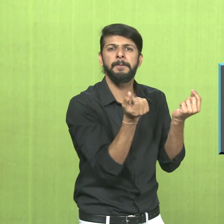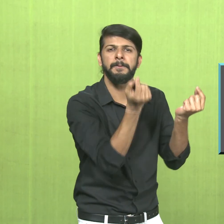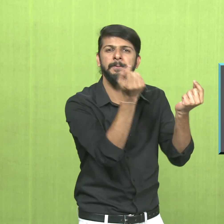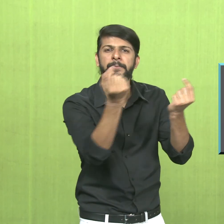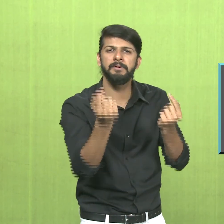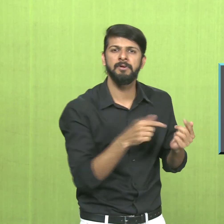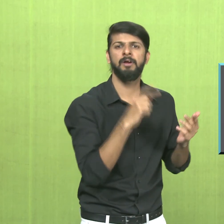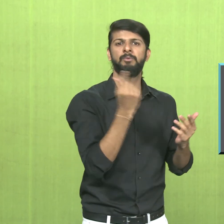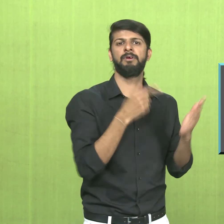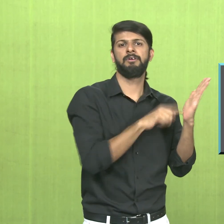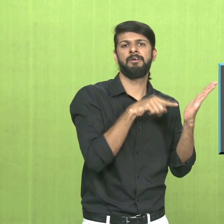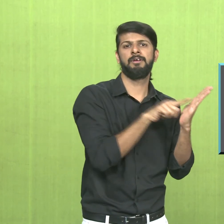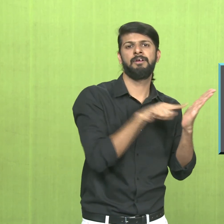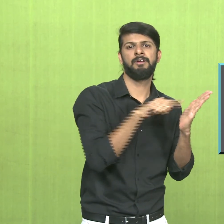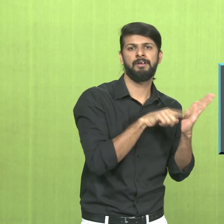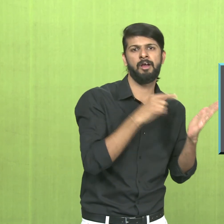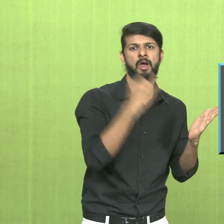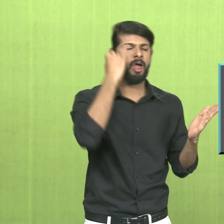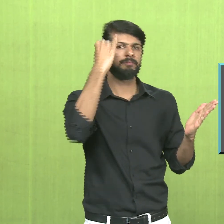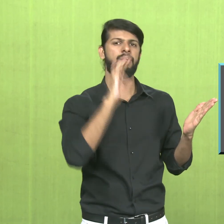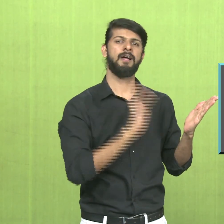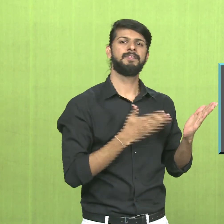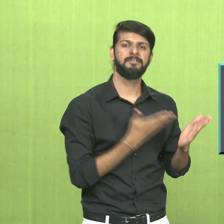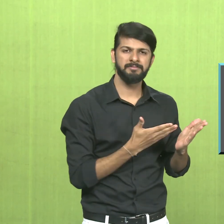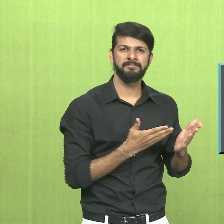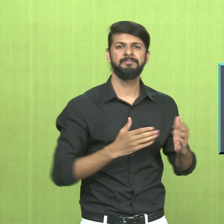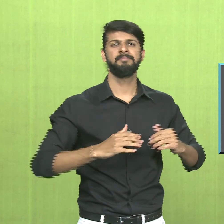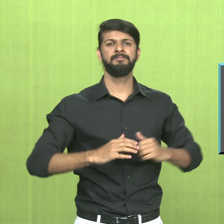to create this look of lush grass.